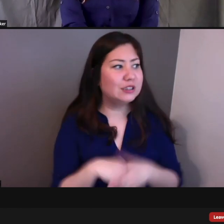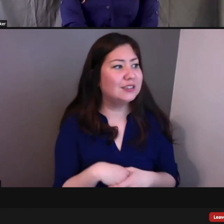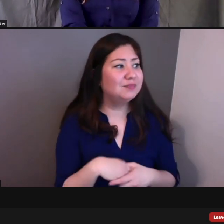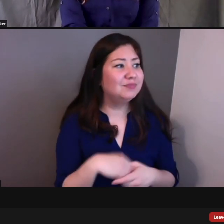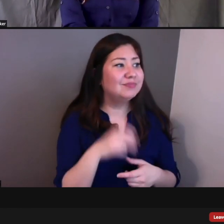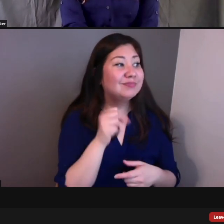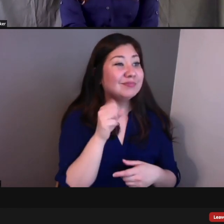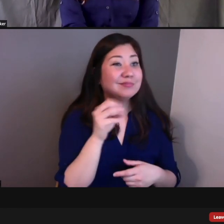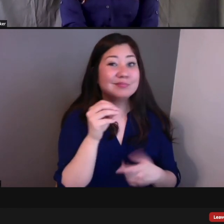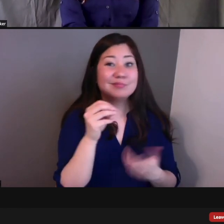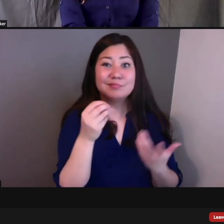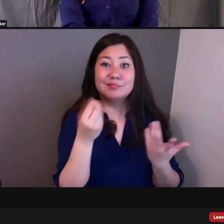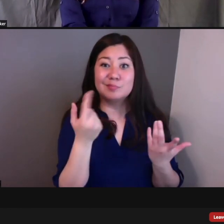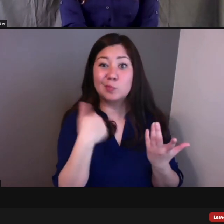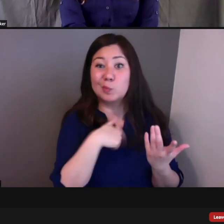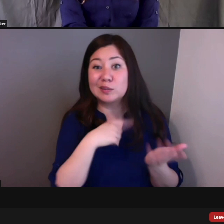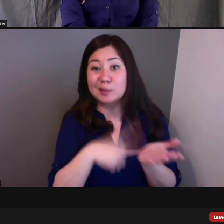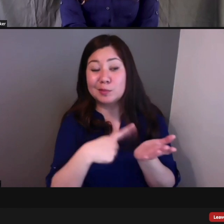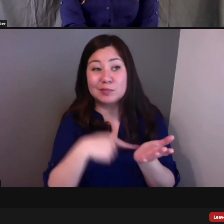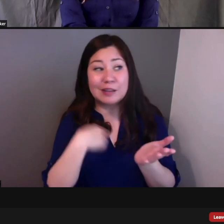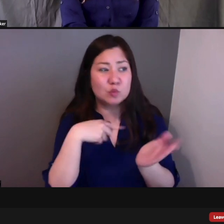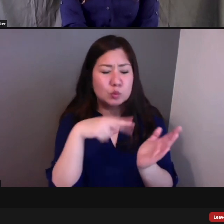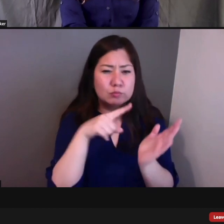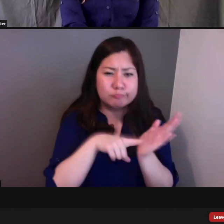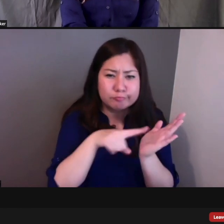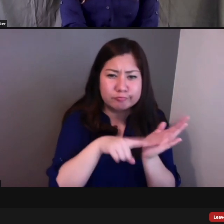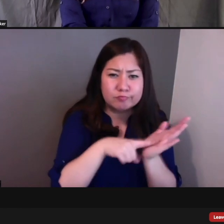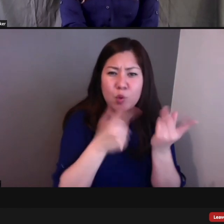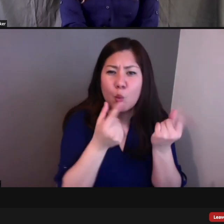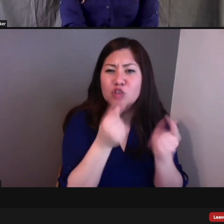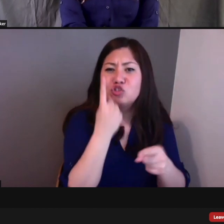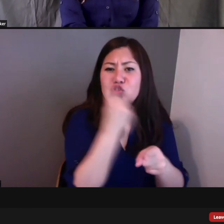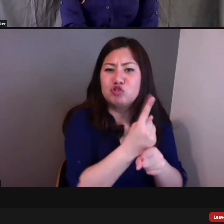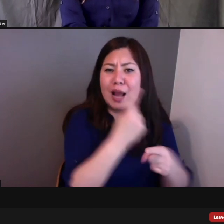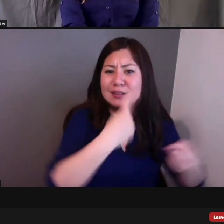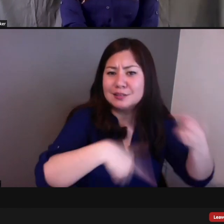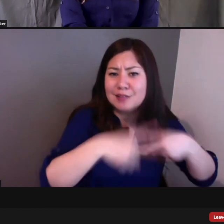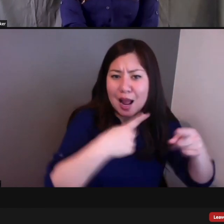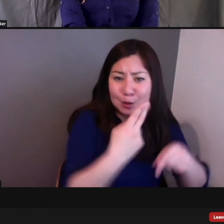But also we have to practice. We can't be awkward or,